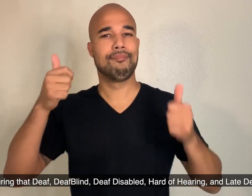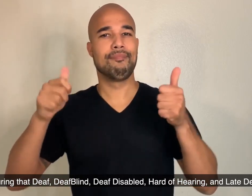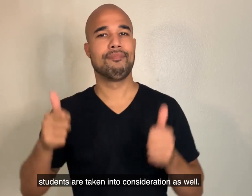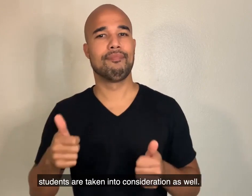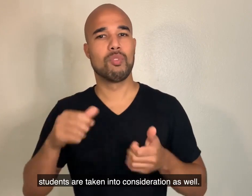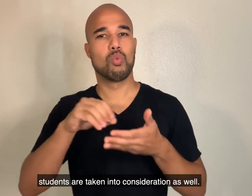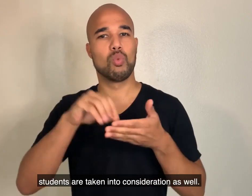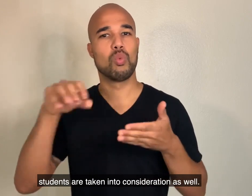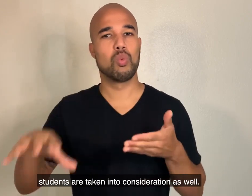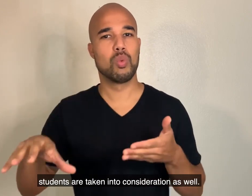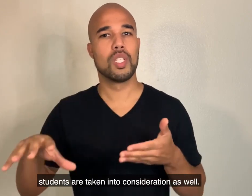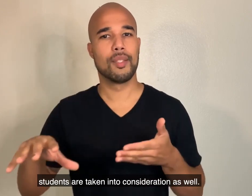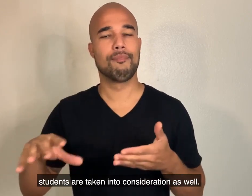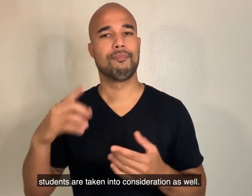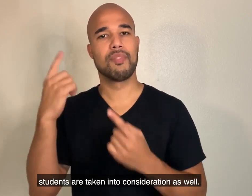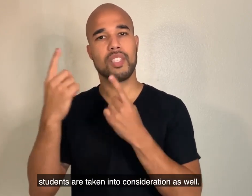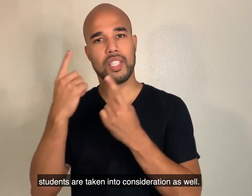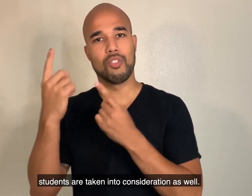are taken into consideration as well.